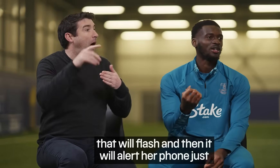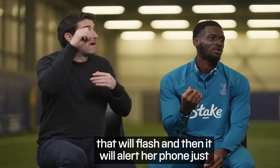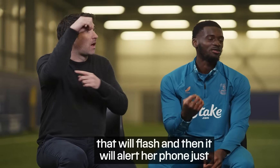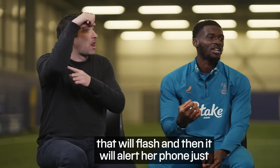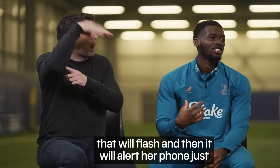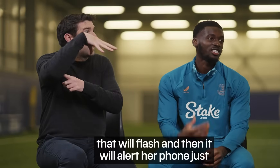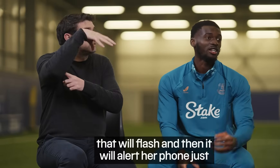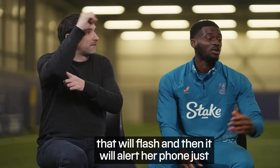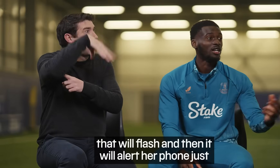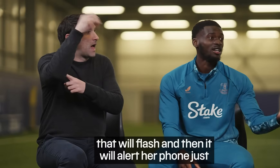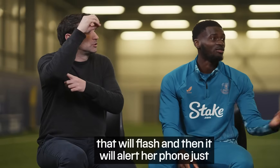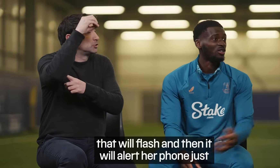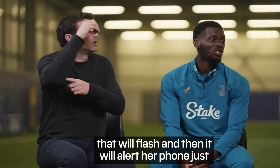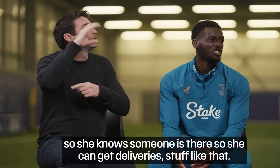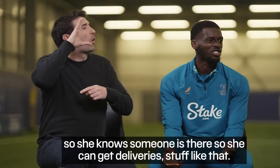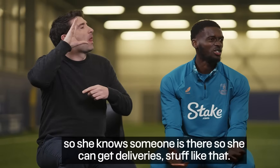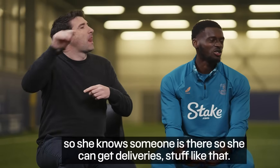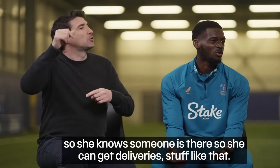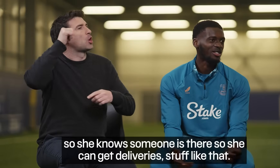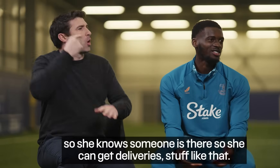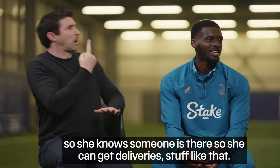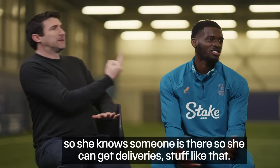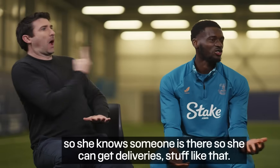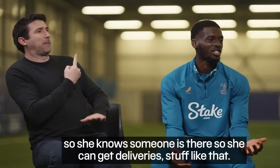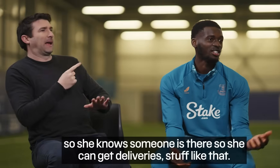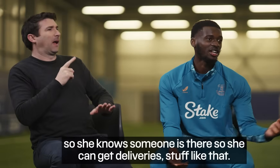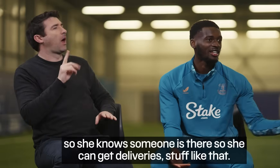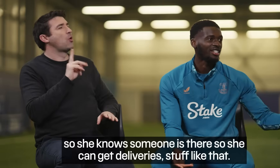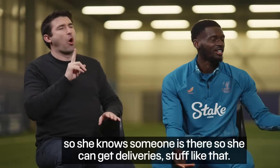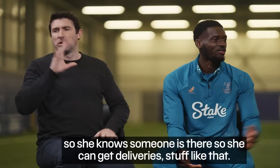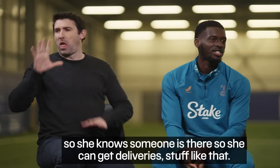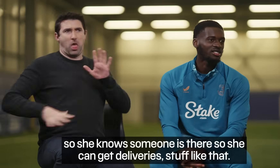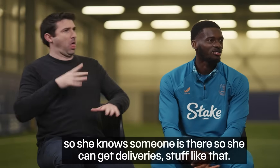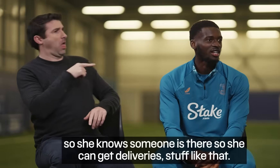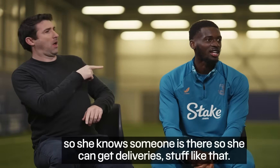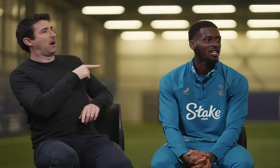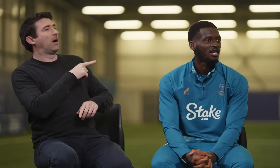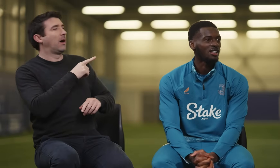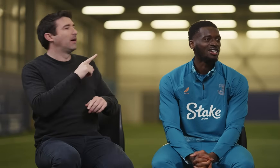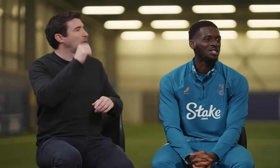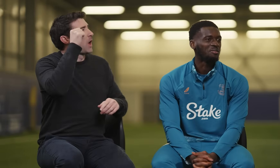will flash, and then it will alert her phone just so she knows someone's there, so she can get deliveries, stuff like that.